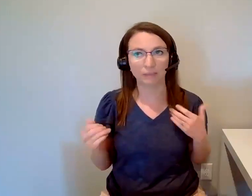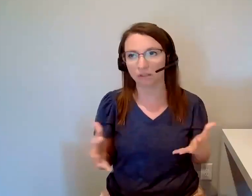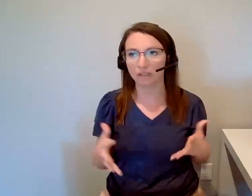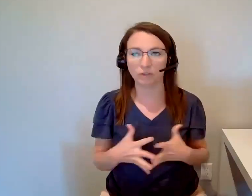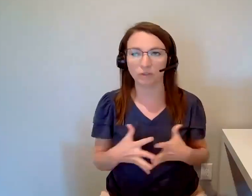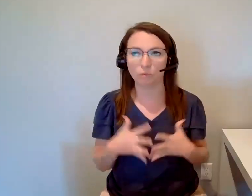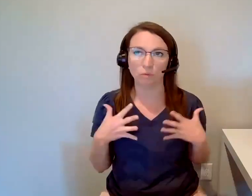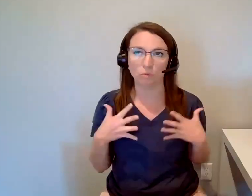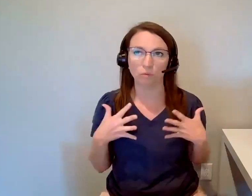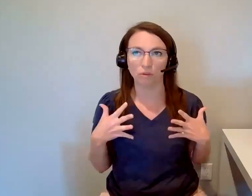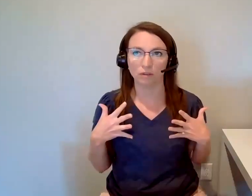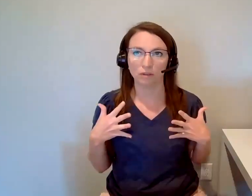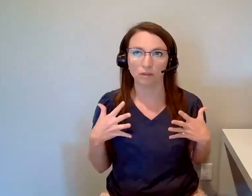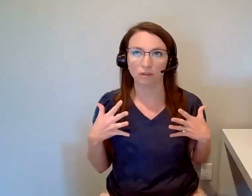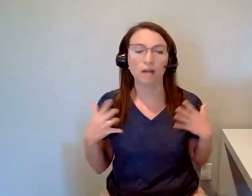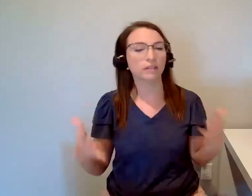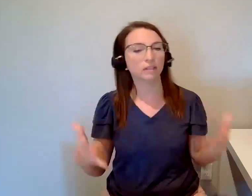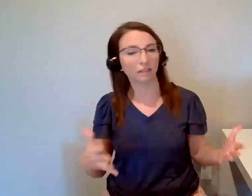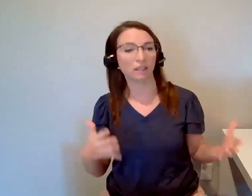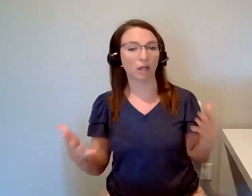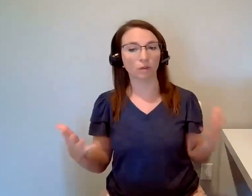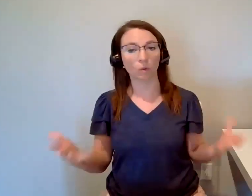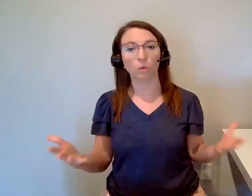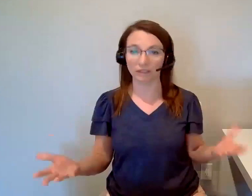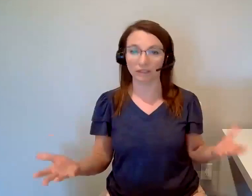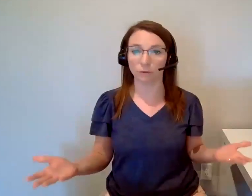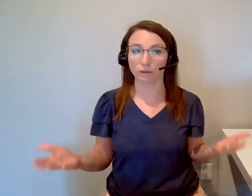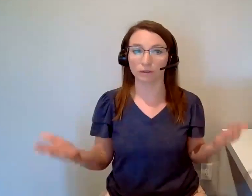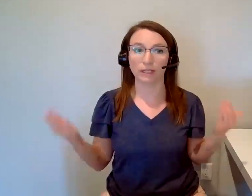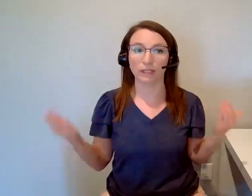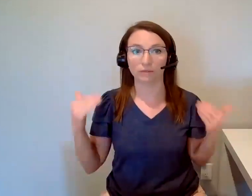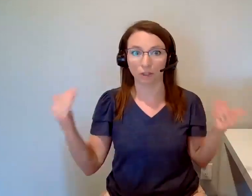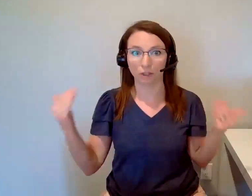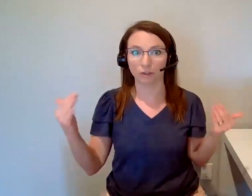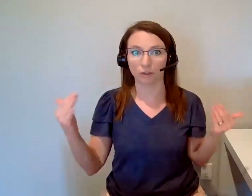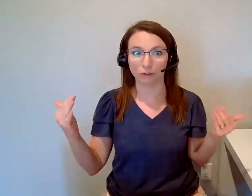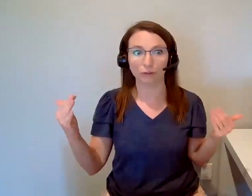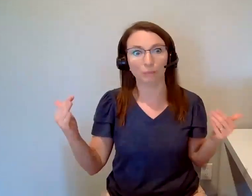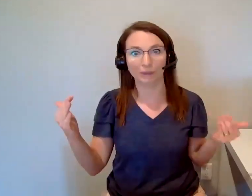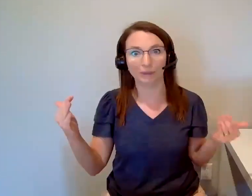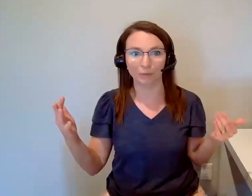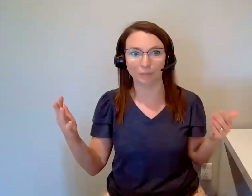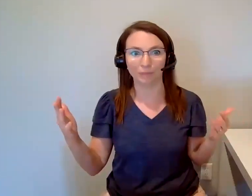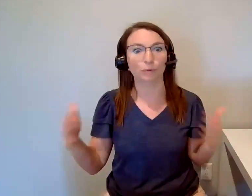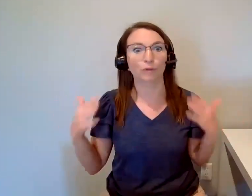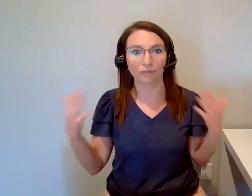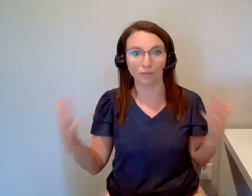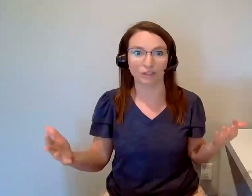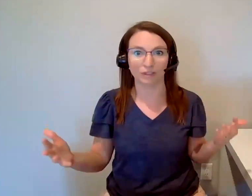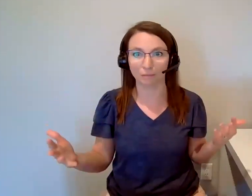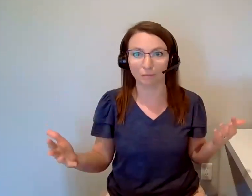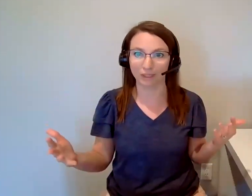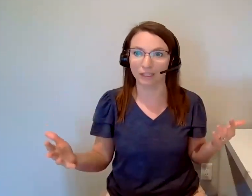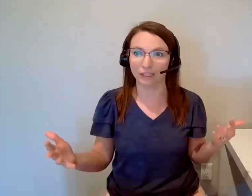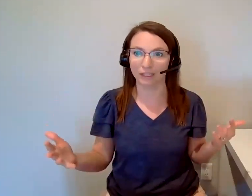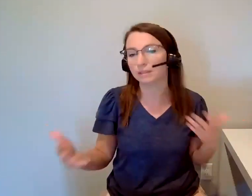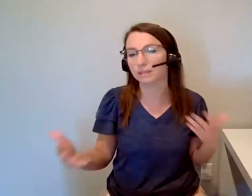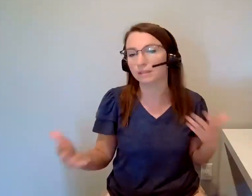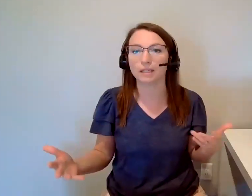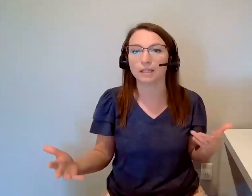especially if you, obviously our goal is for like our children to become proficient communicators, but